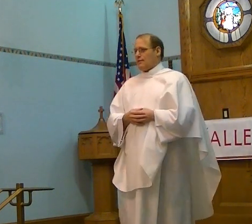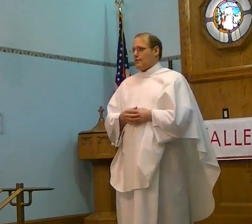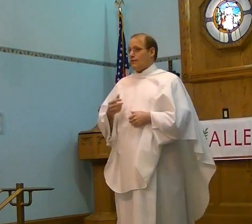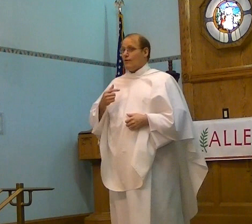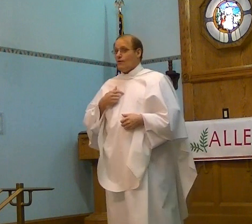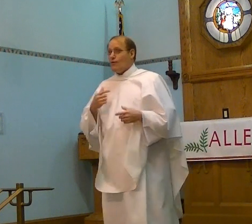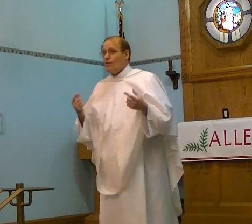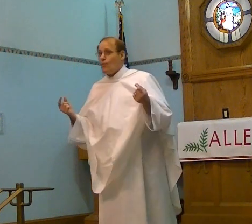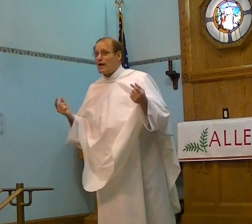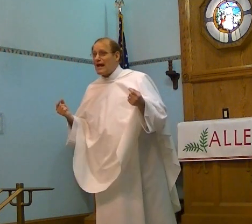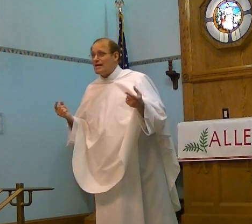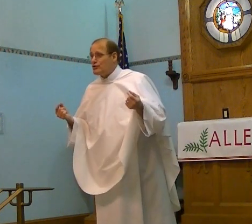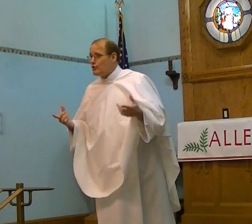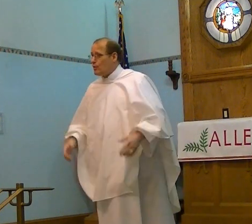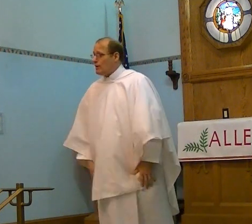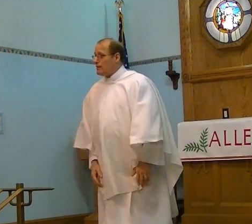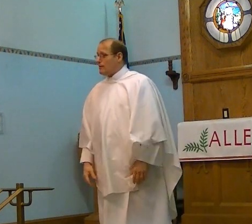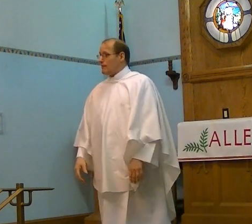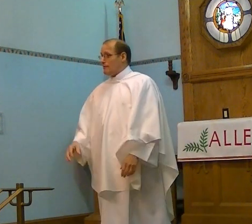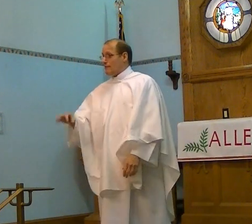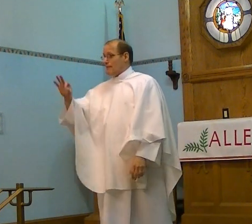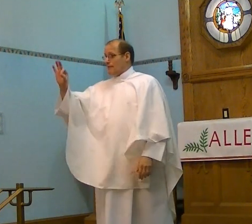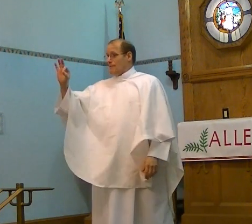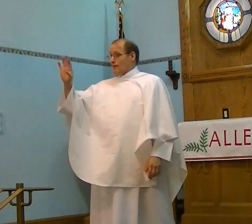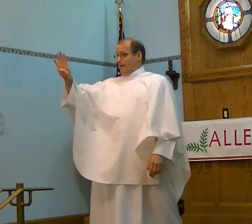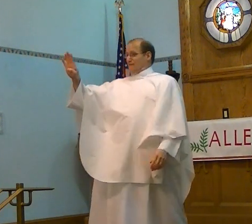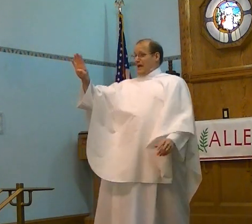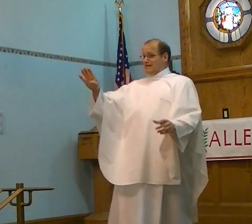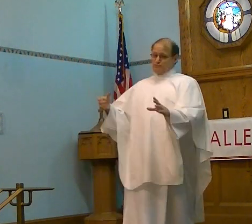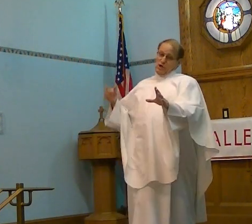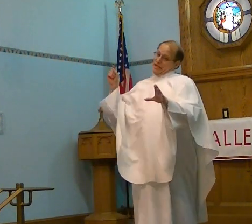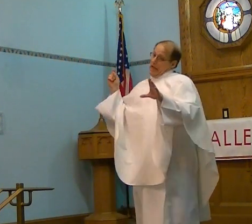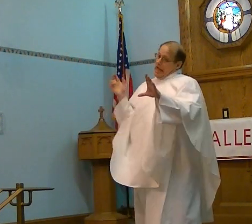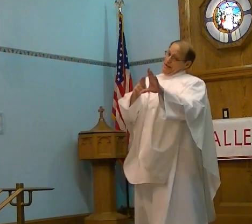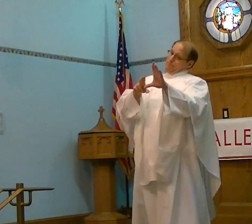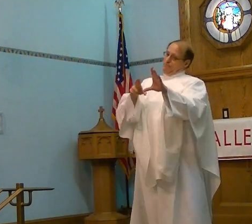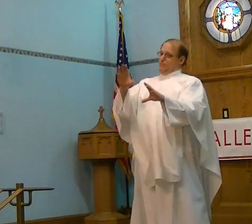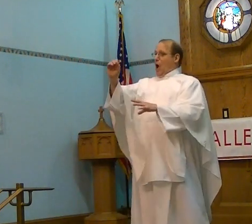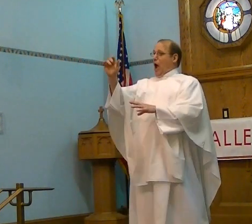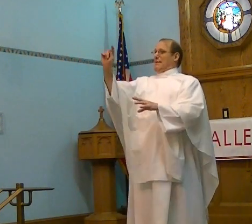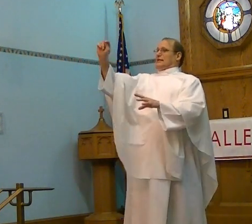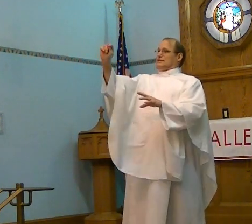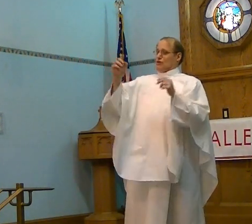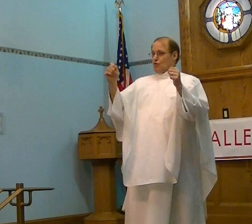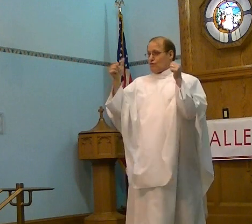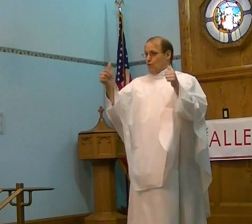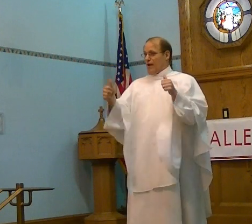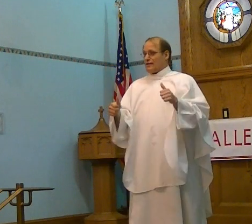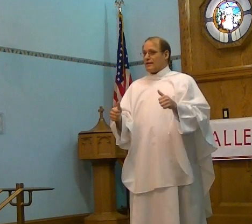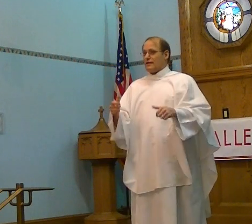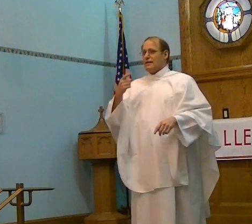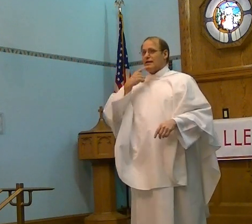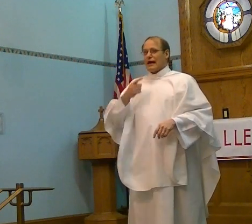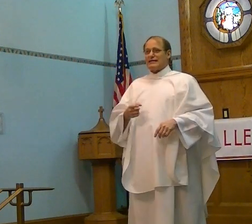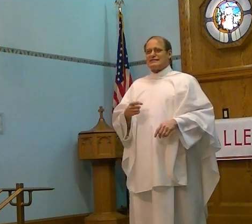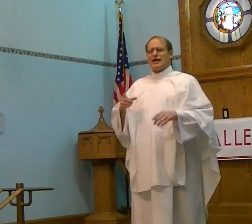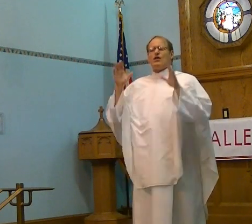What did I do? What On Facebook, I comment quickly. I said,